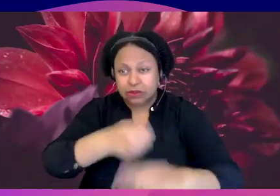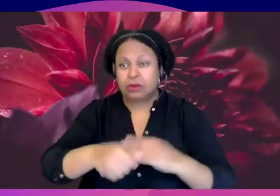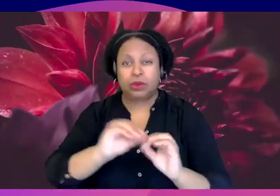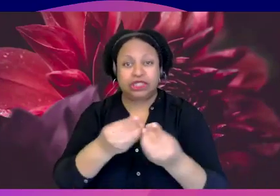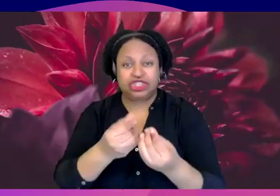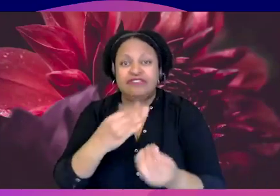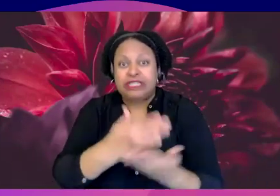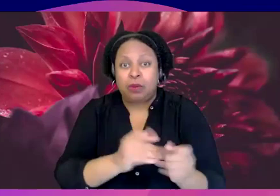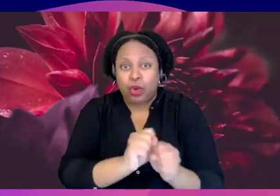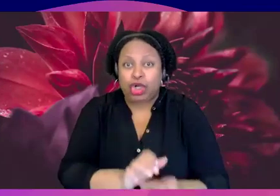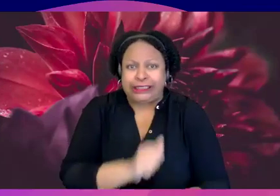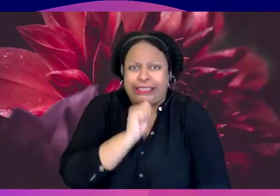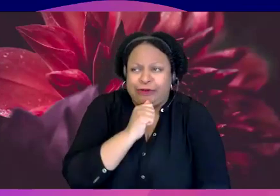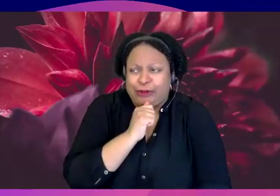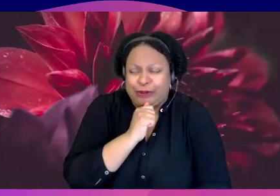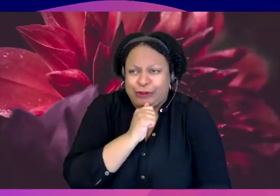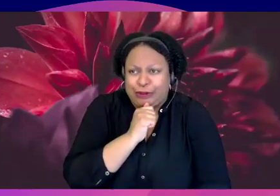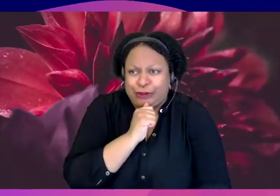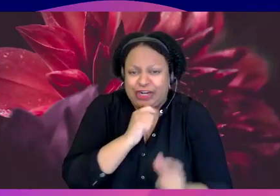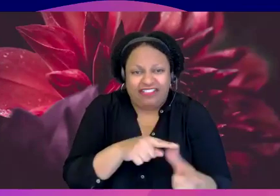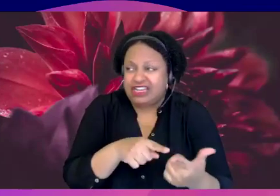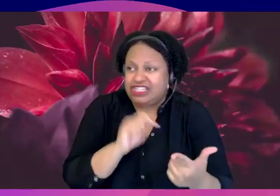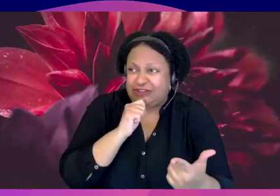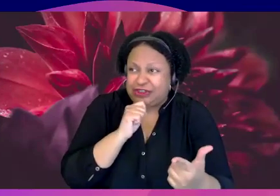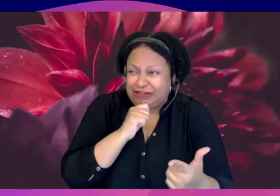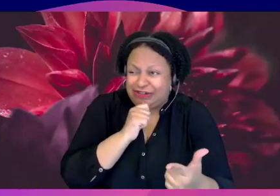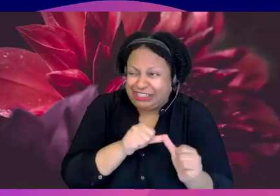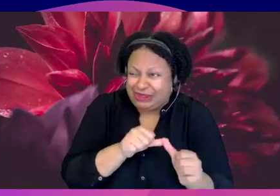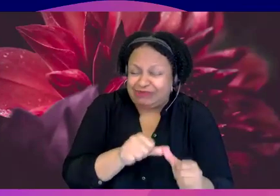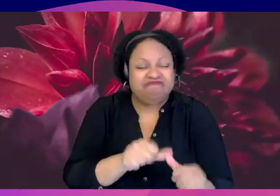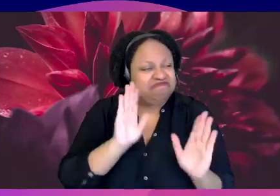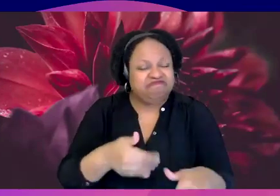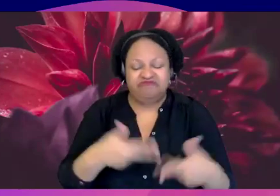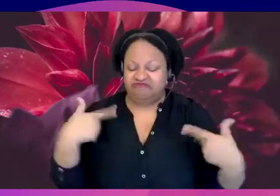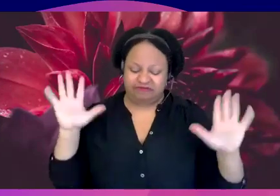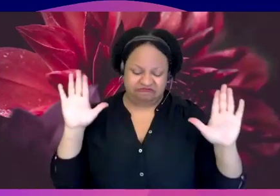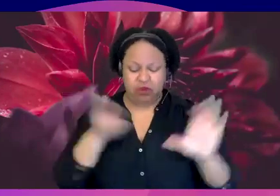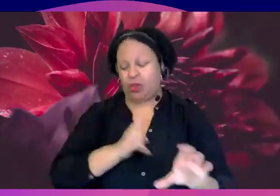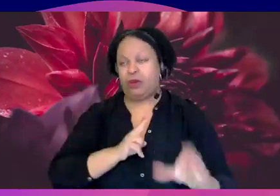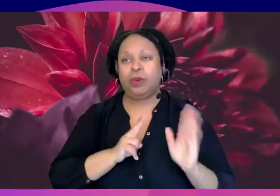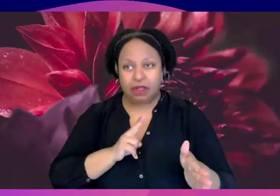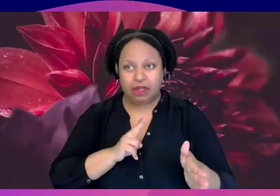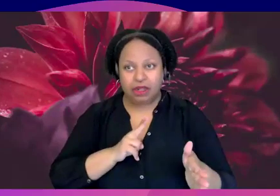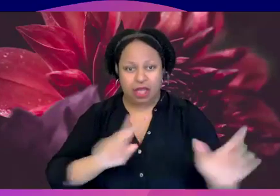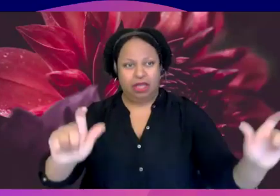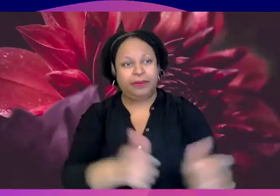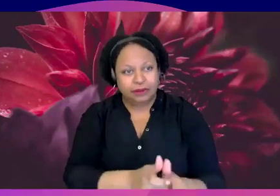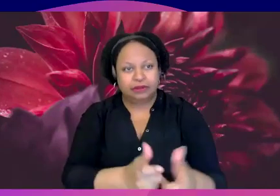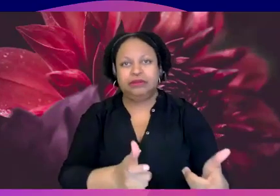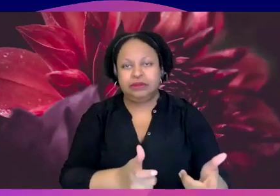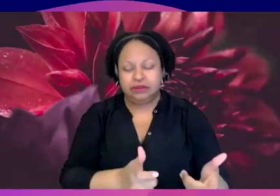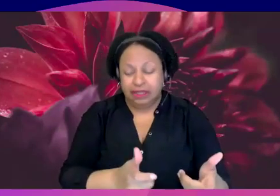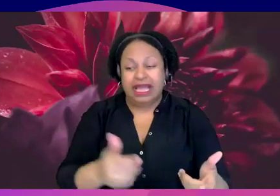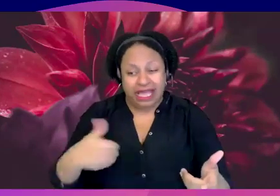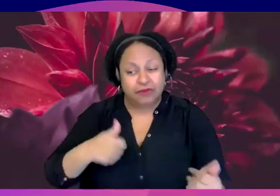some workers are suffering, and then we'll lose them. So it's like, I think there's, there is a way that we can